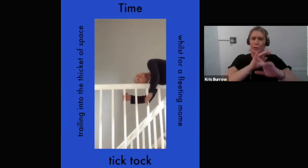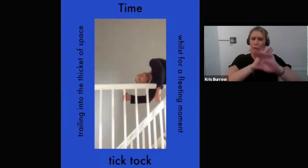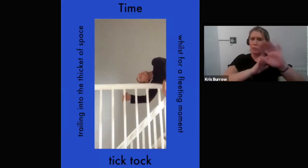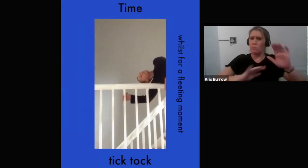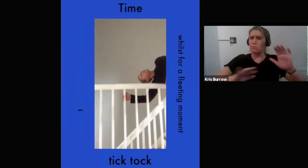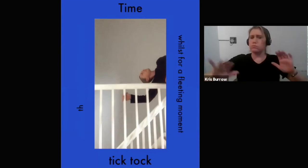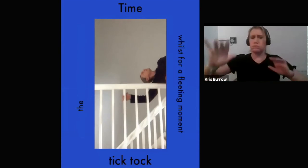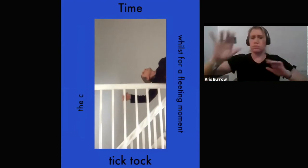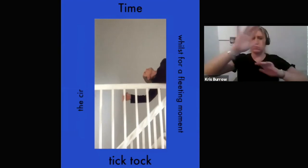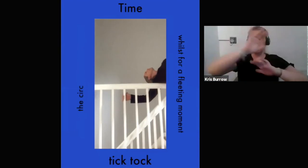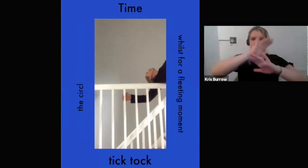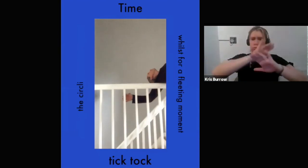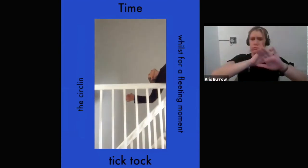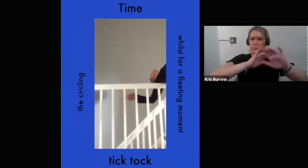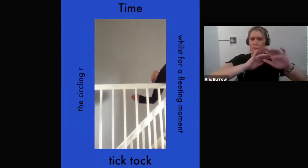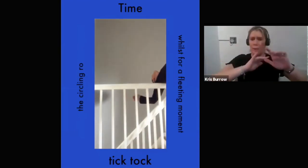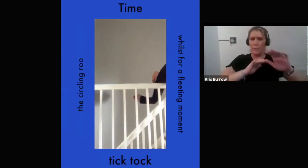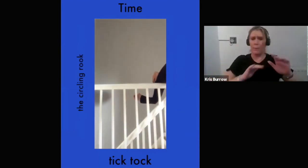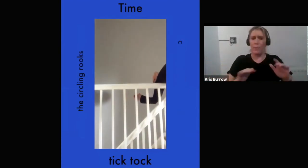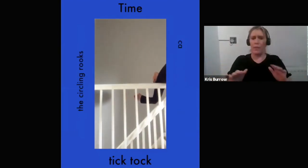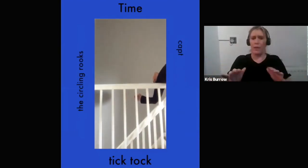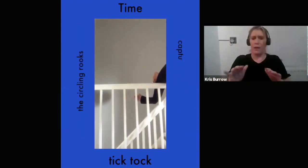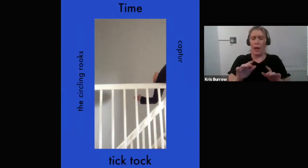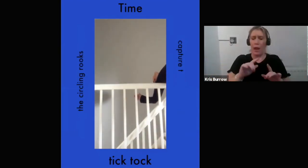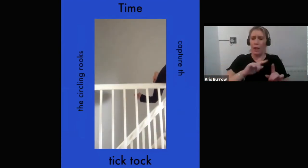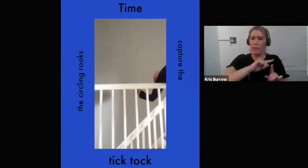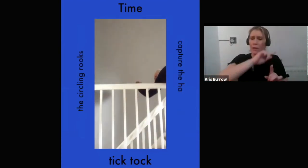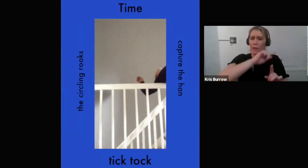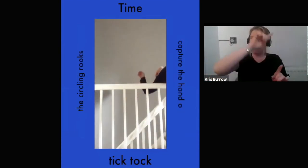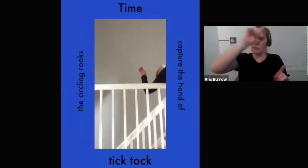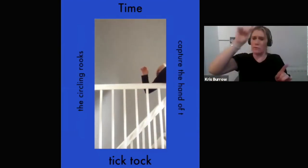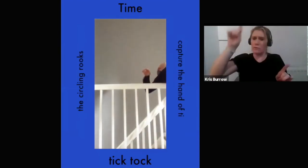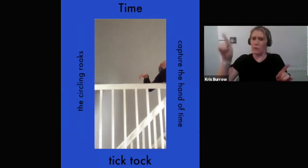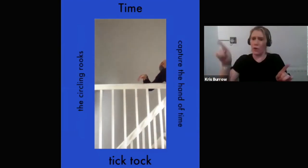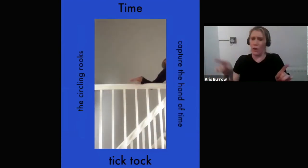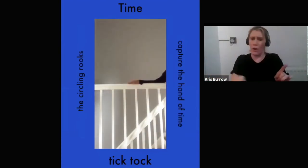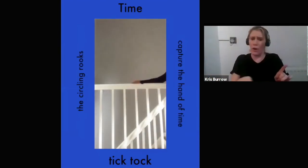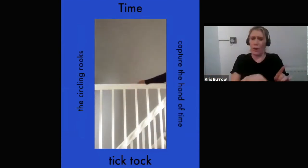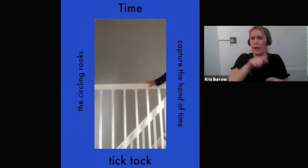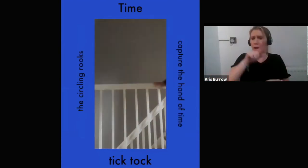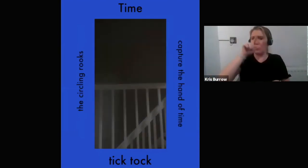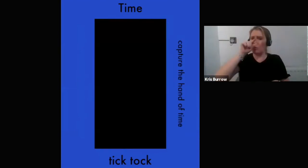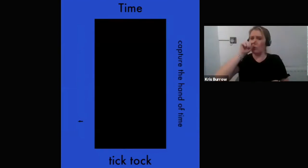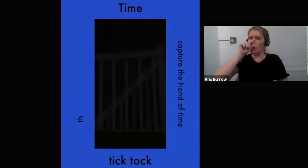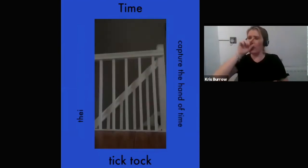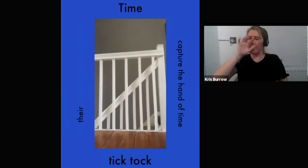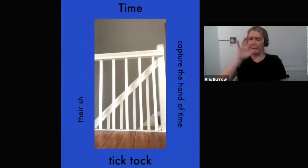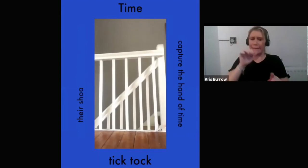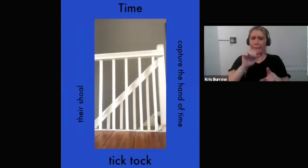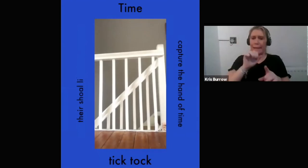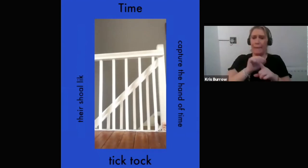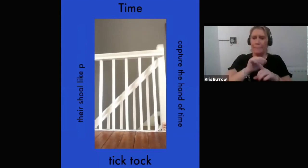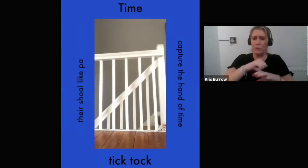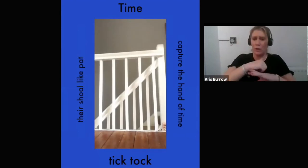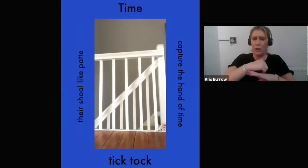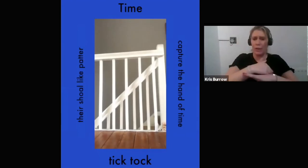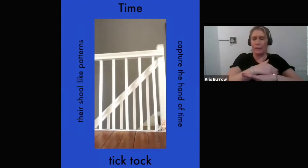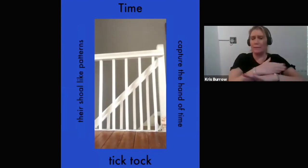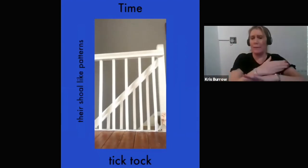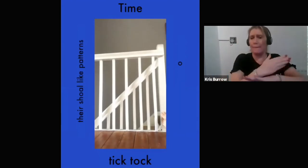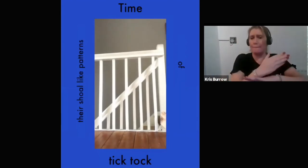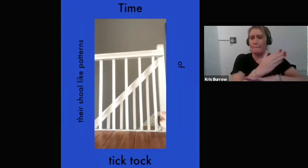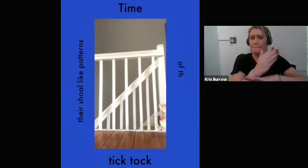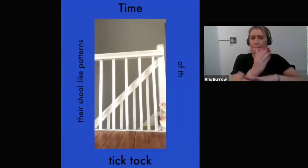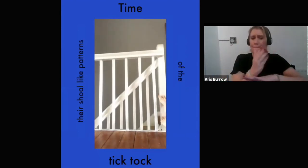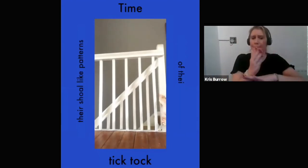fleeting moment, the circling rooks capture the hand of time. Their shoal-like